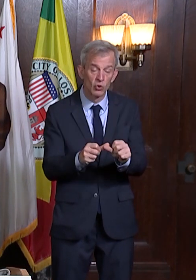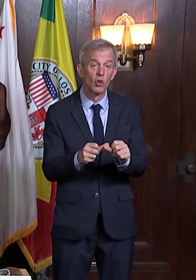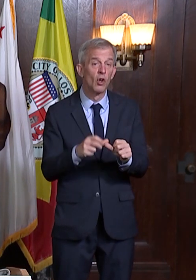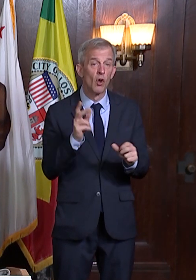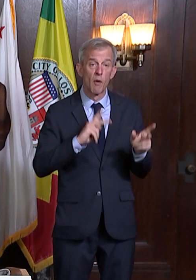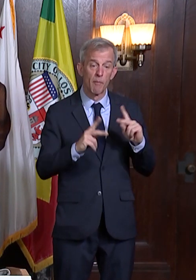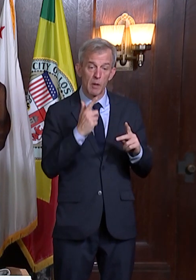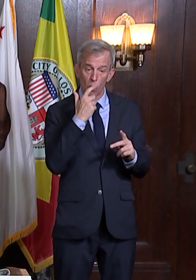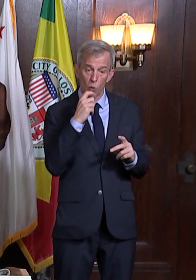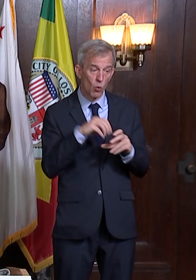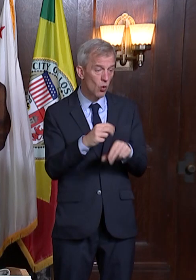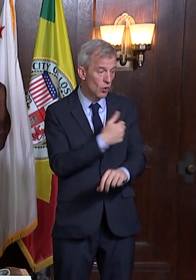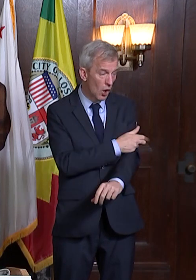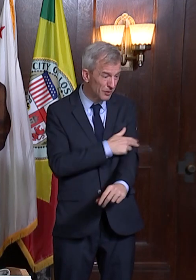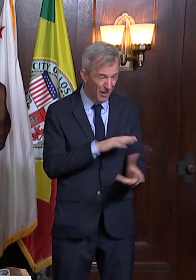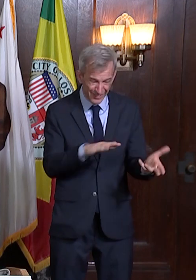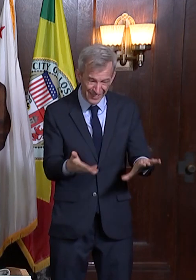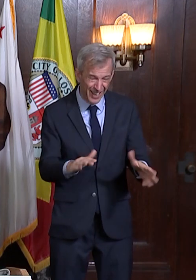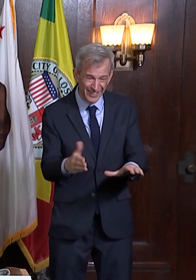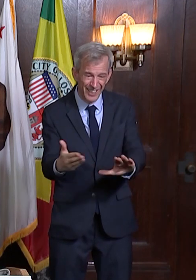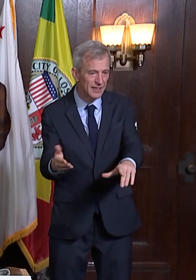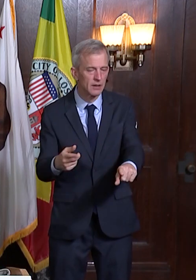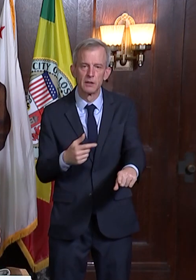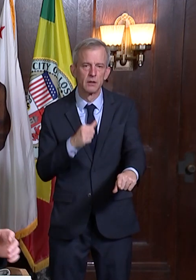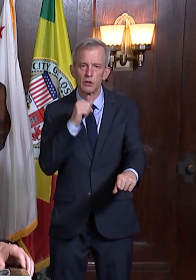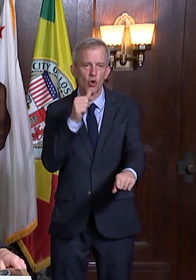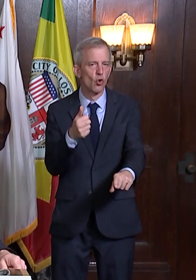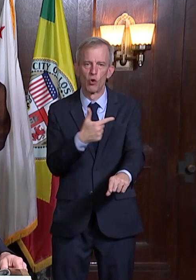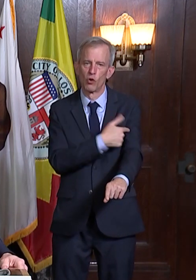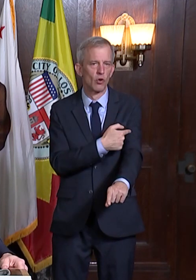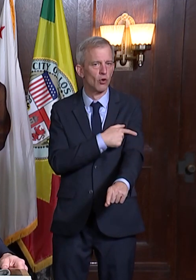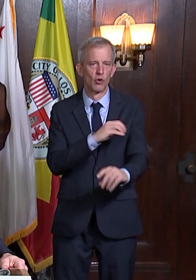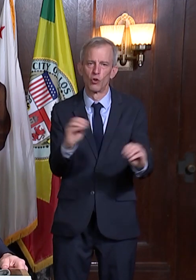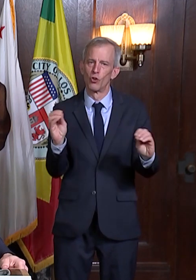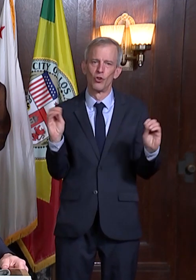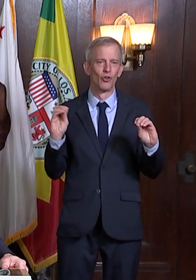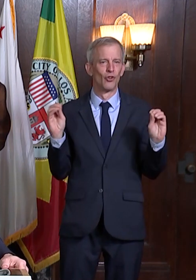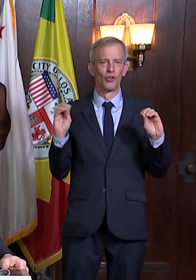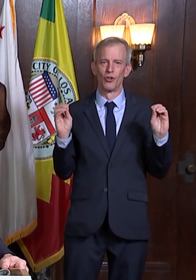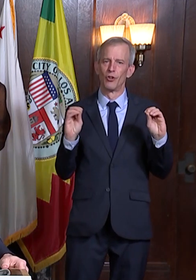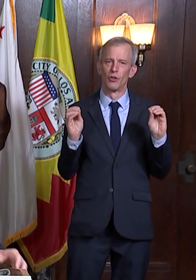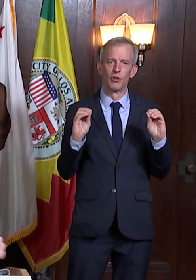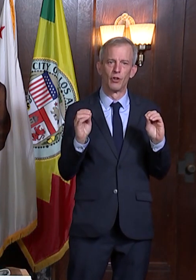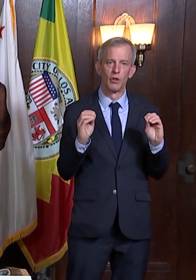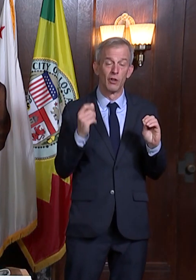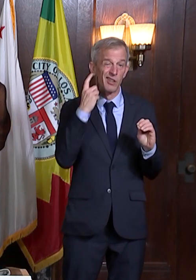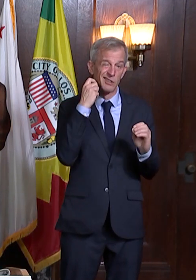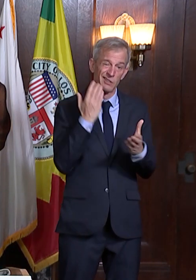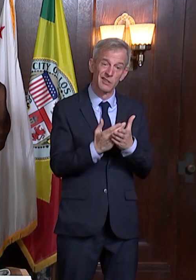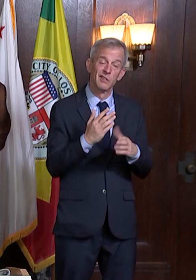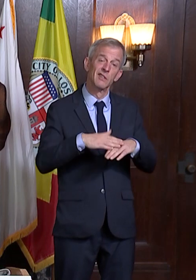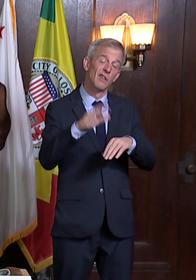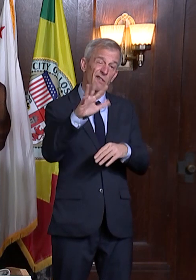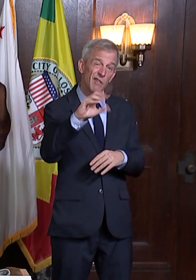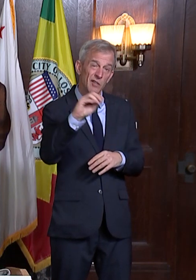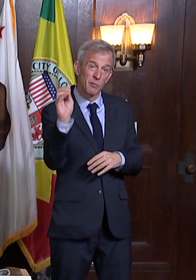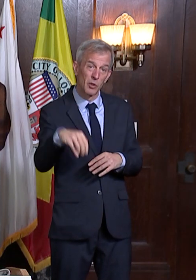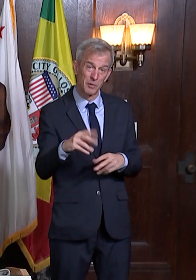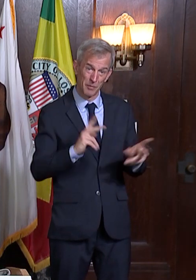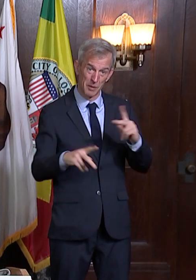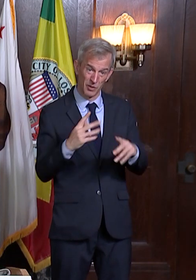are overwhelmingly the unvaccinated. And recent evidence showed that over 50% of people who contract